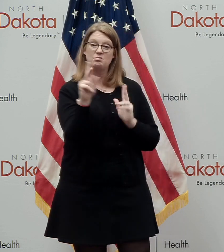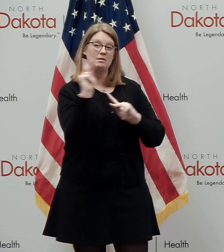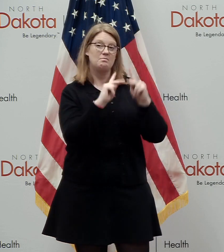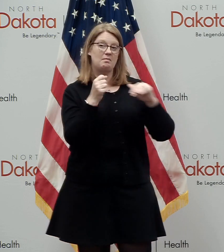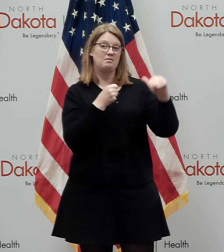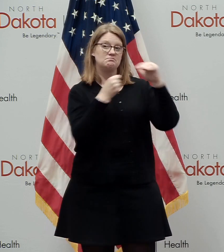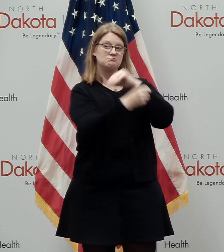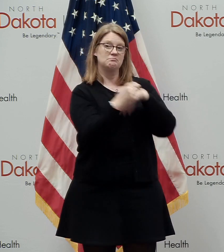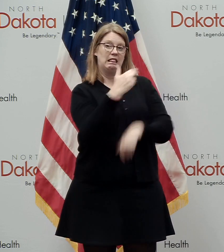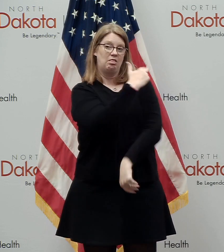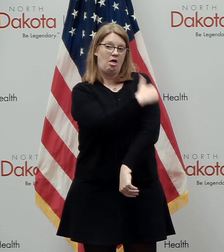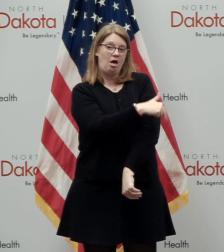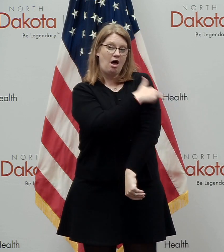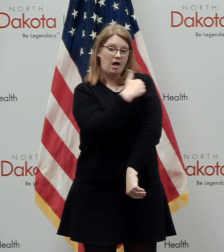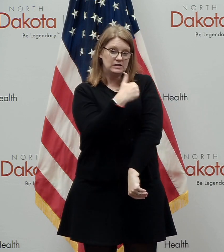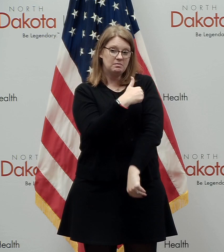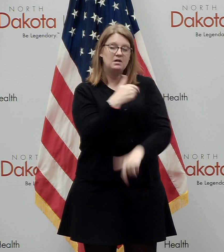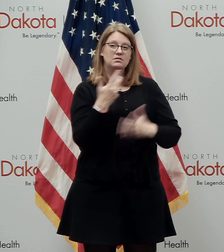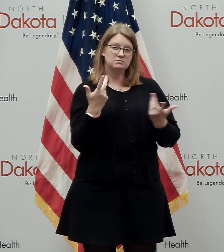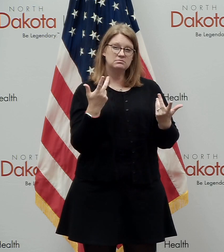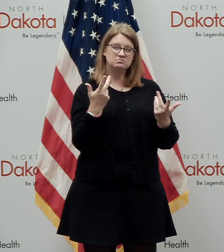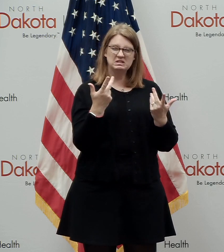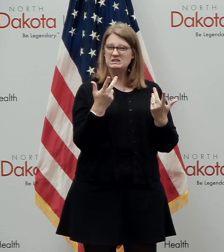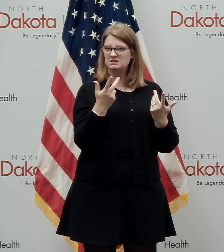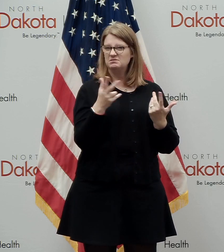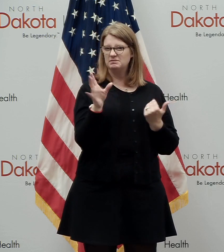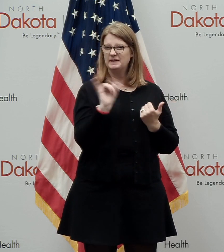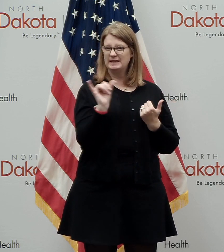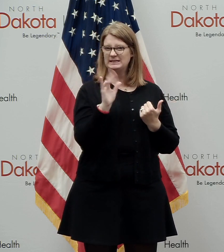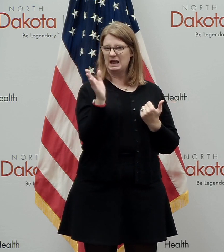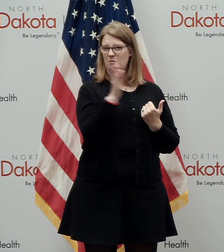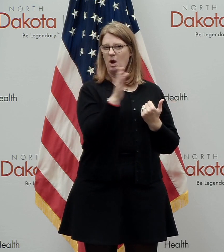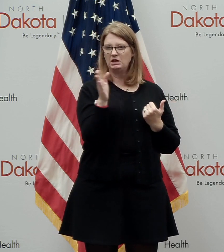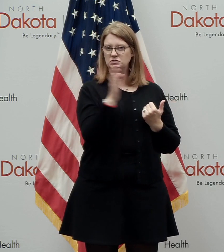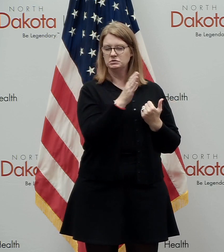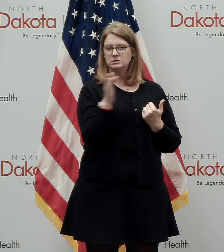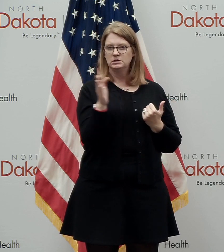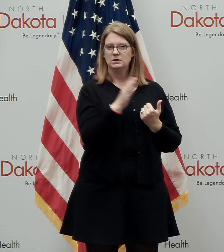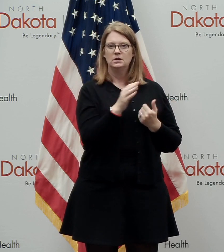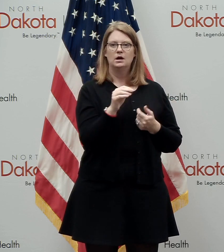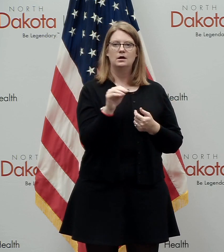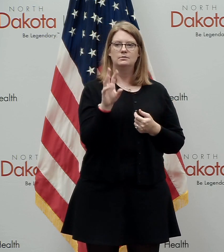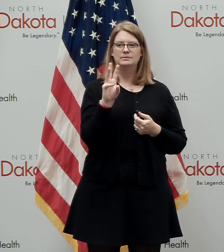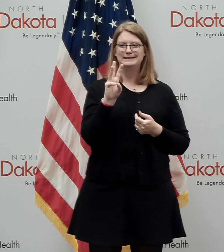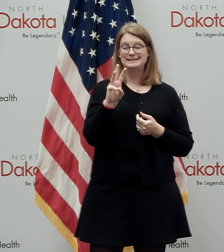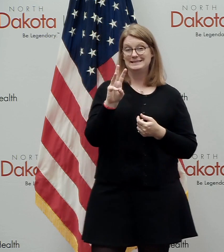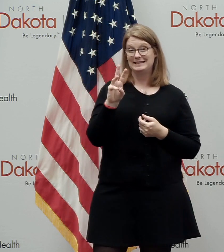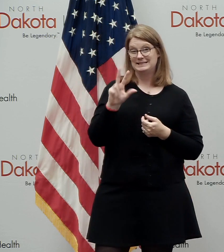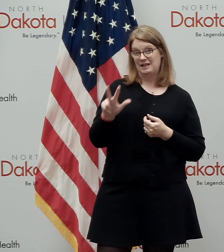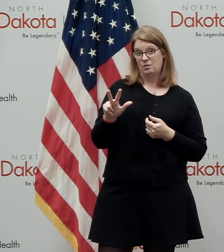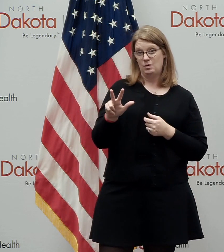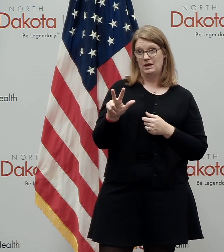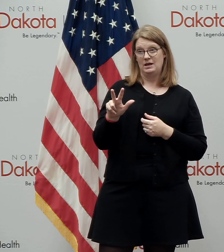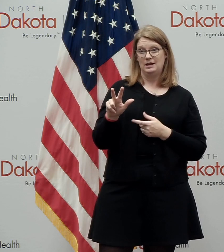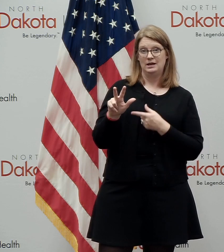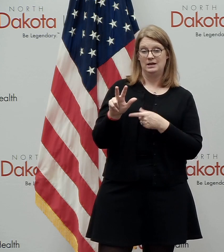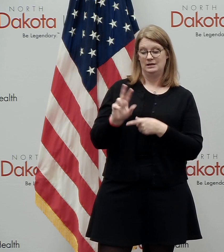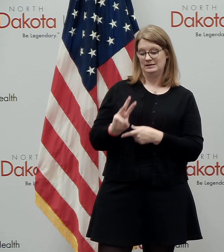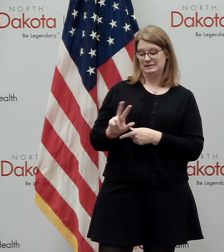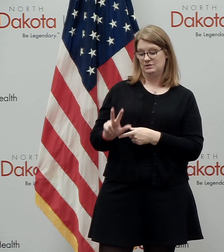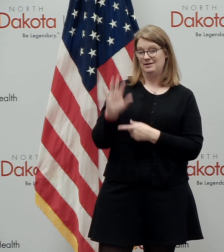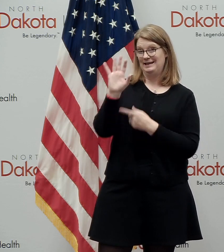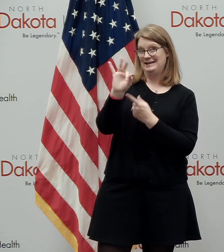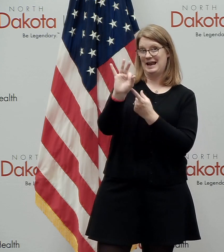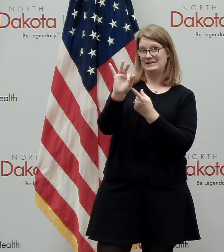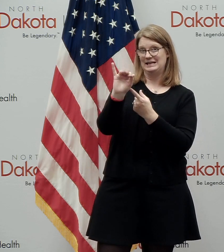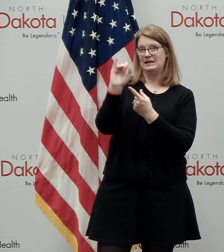of this range that we've been in for several weeks. Of those 63, 19 of those are in ICU, and